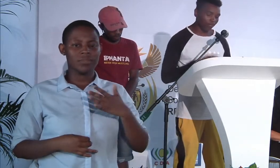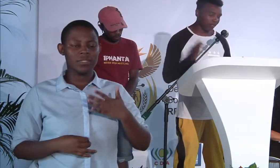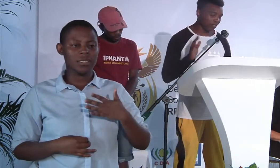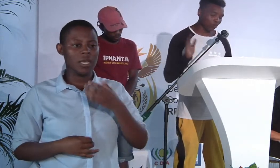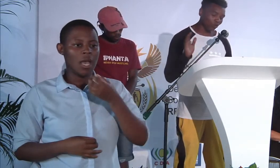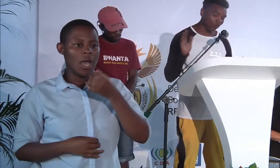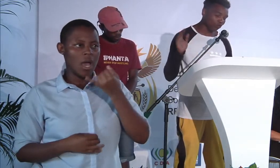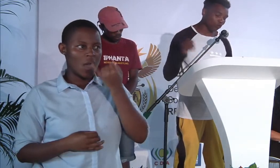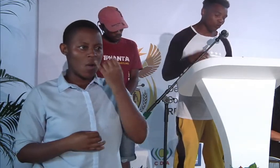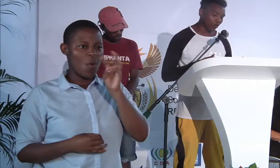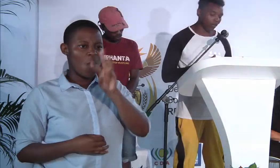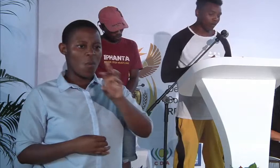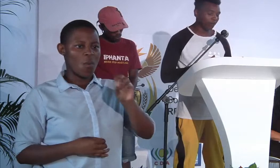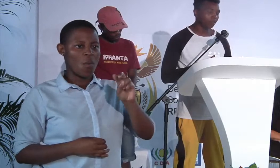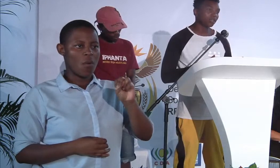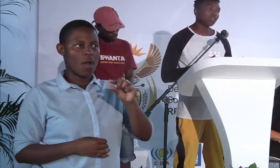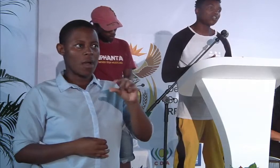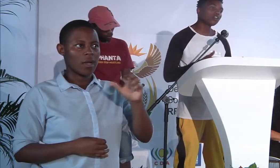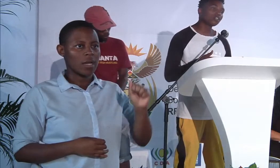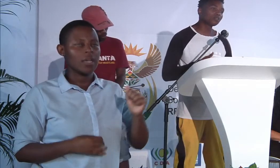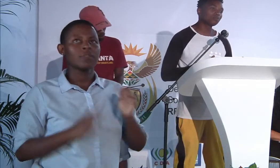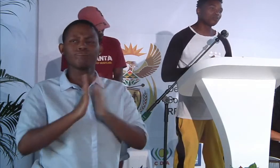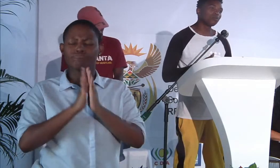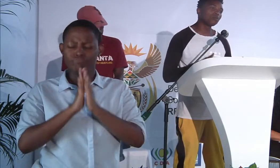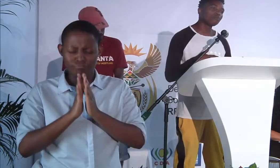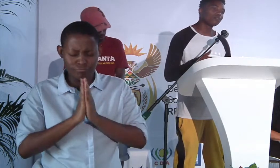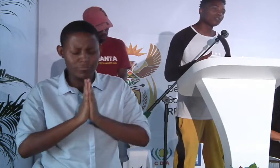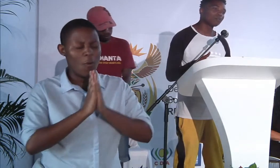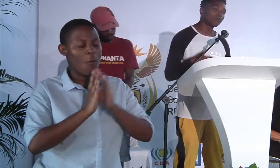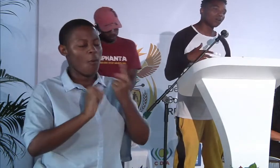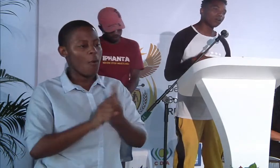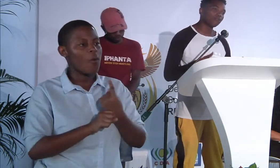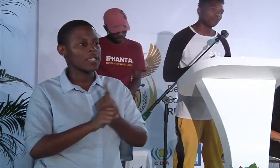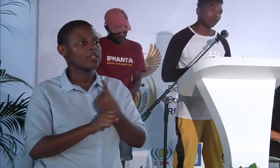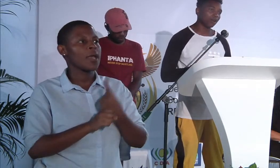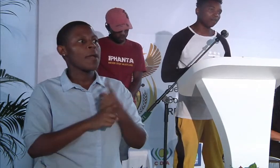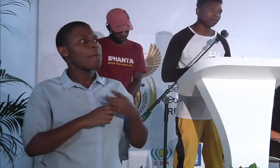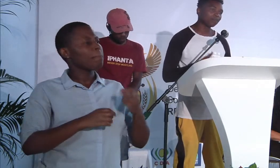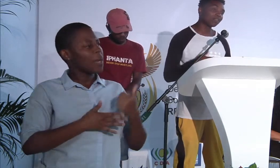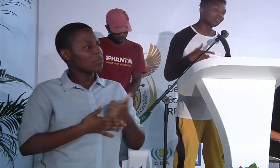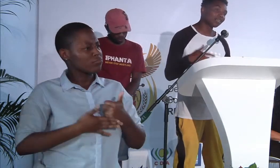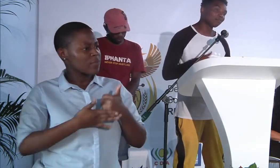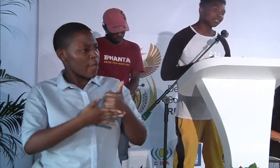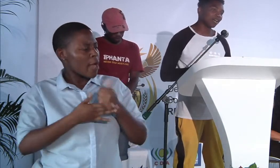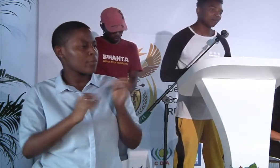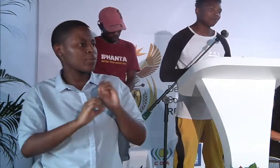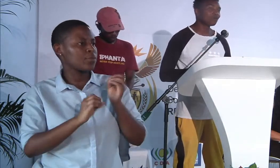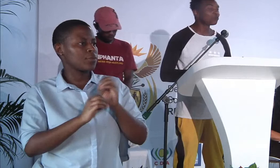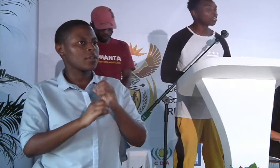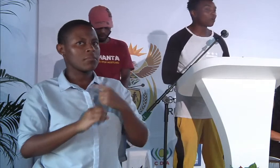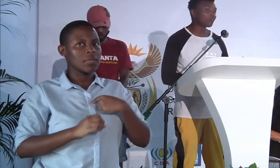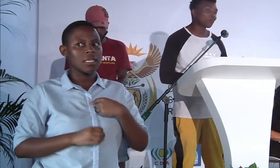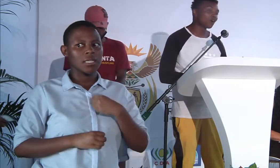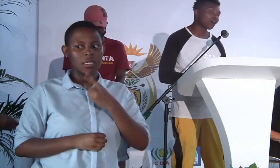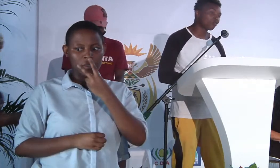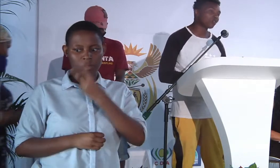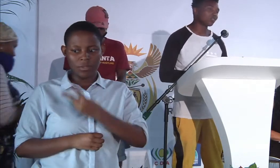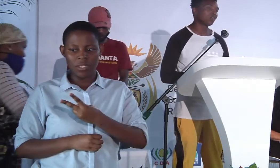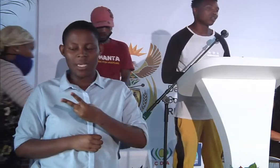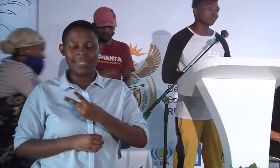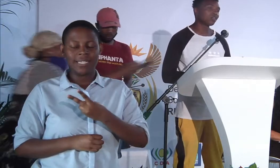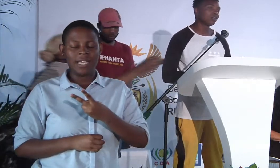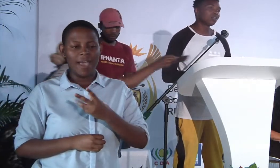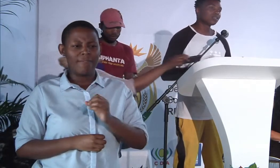but izinto lutho kulunga. It hurts me ukubona umfethu ebulawa iforum, and same time ushawa now a